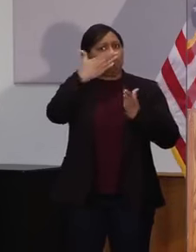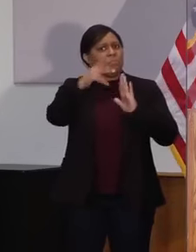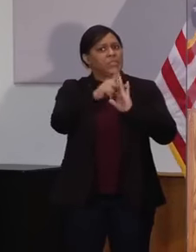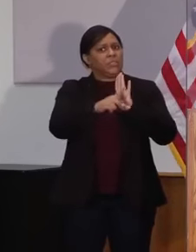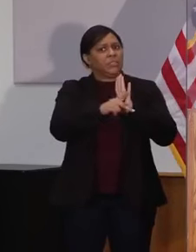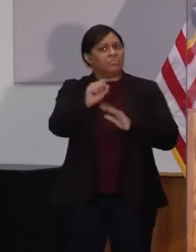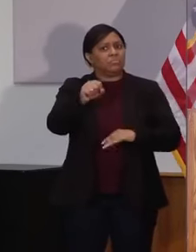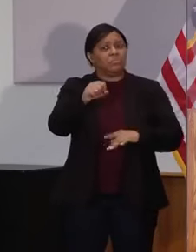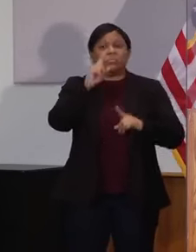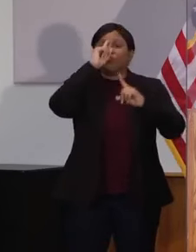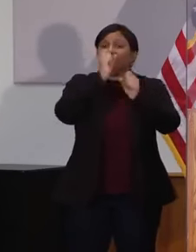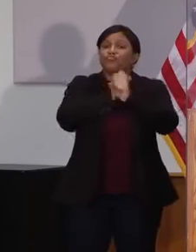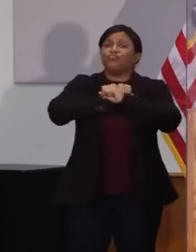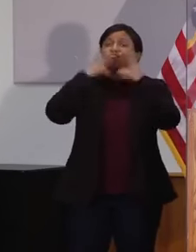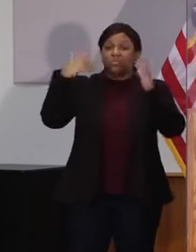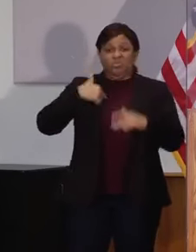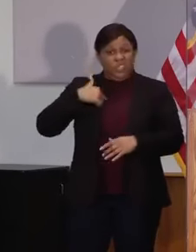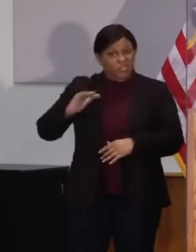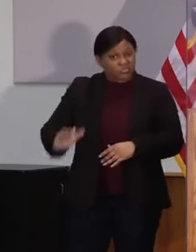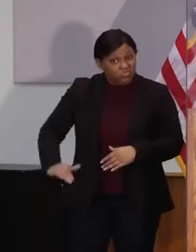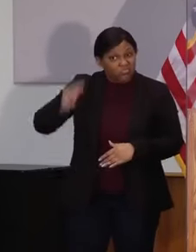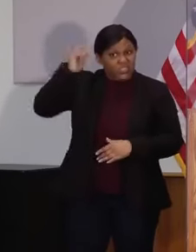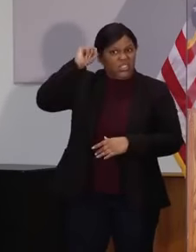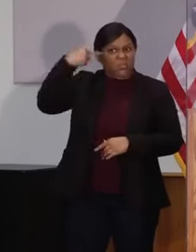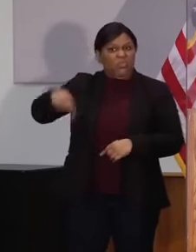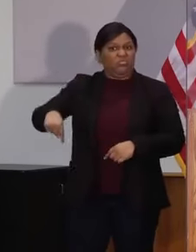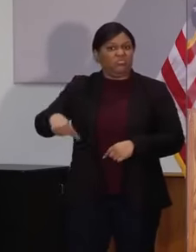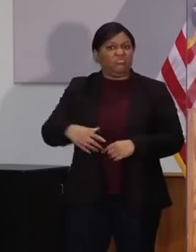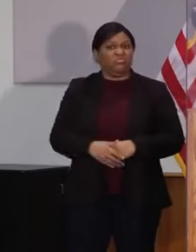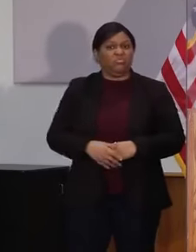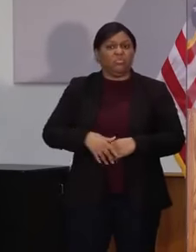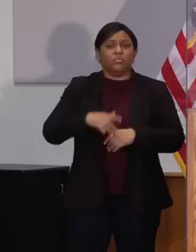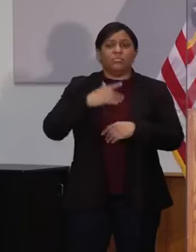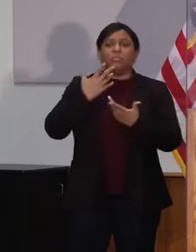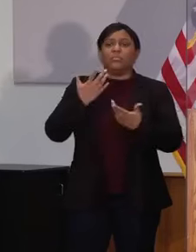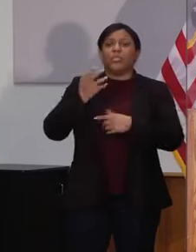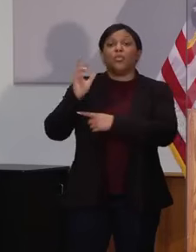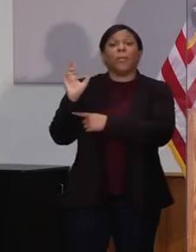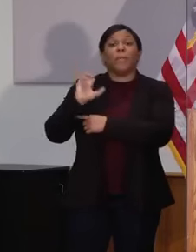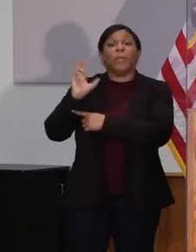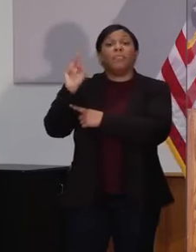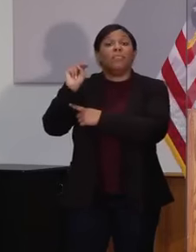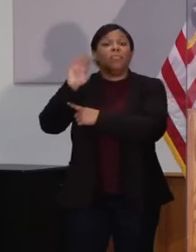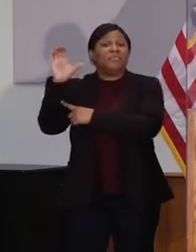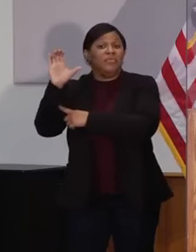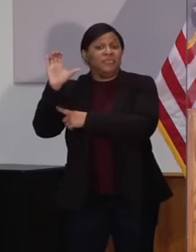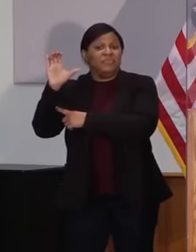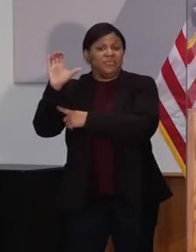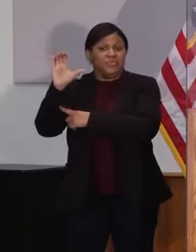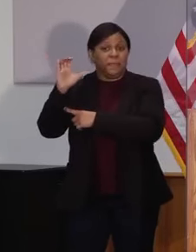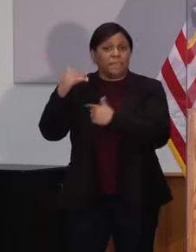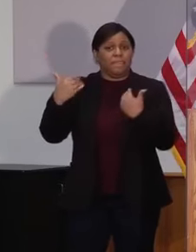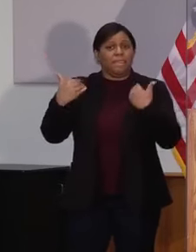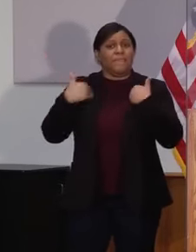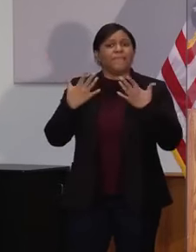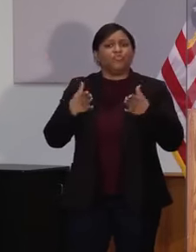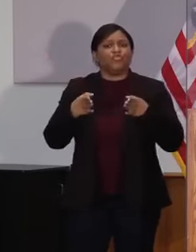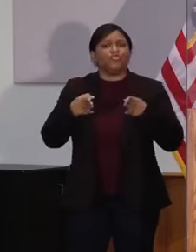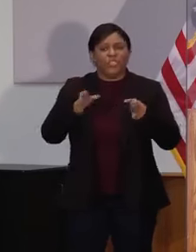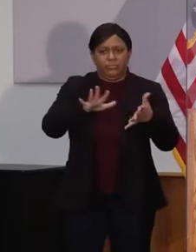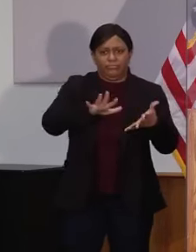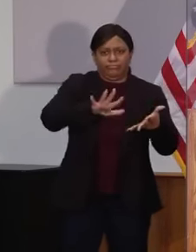I come up in St. Paul, which has had the Republican National Convention. We had the street ride rides. We had different events in our history